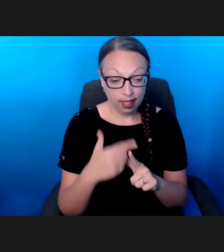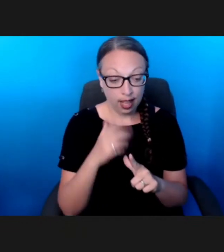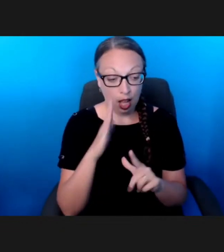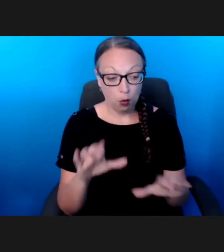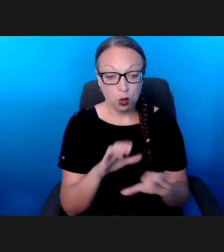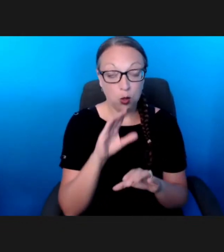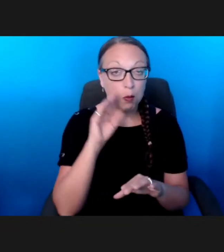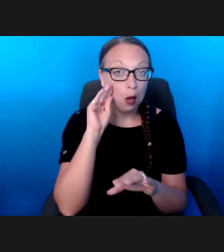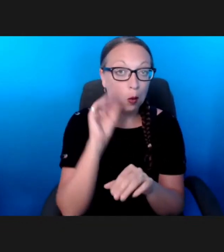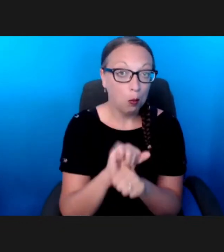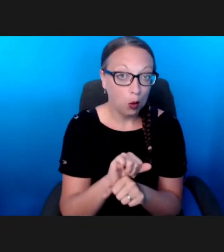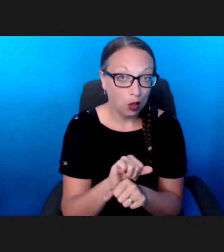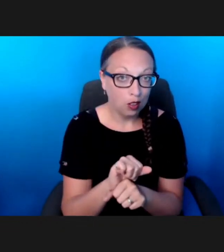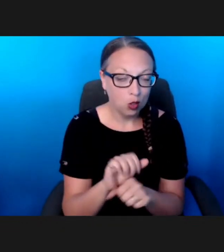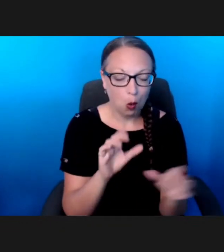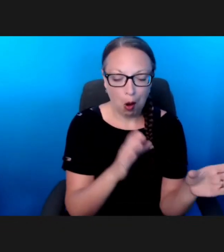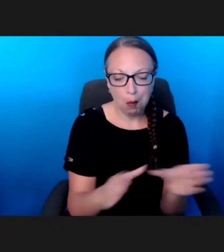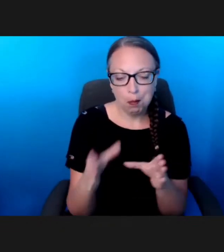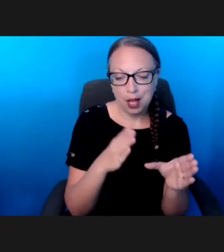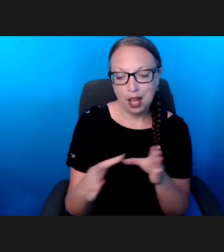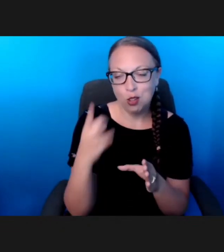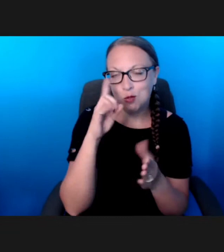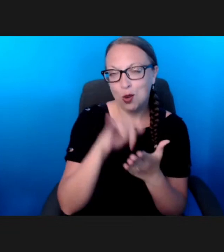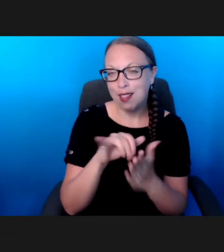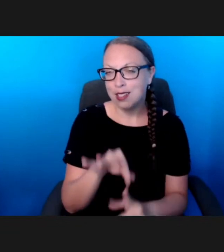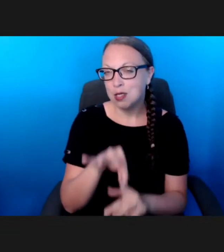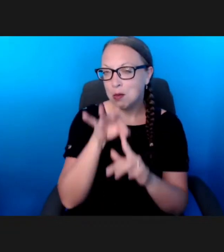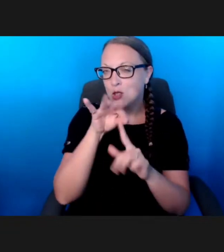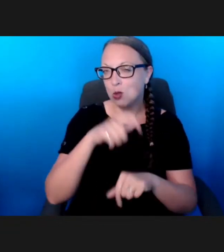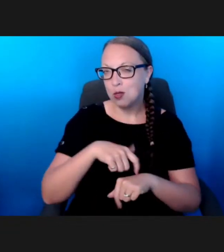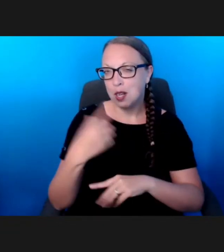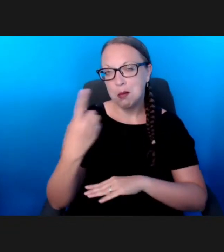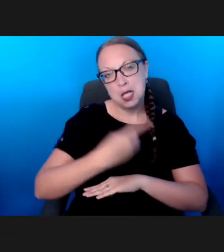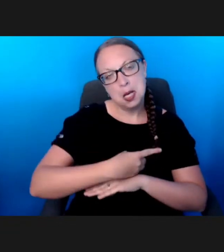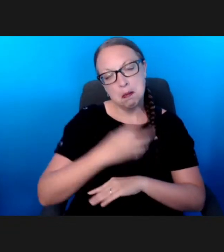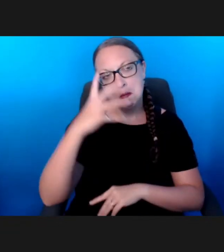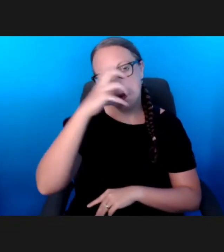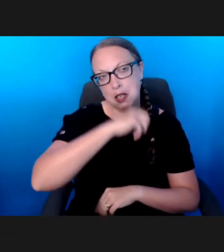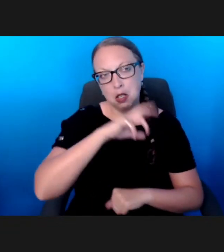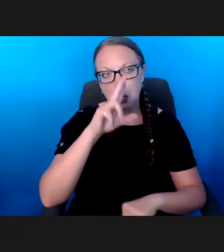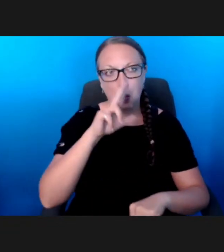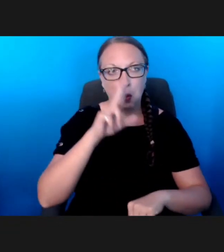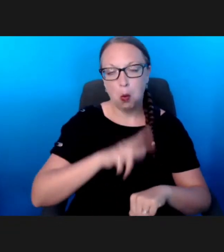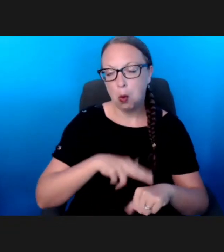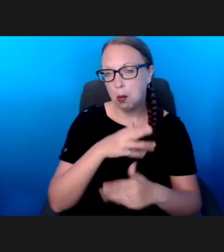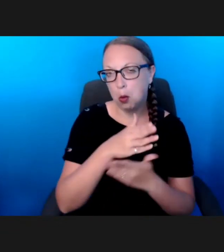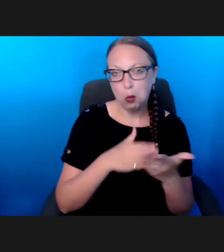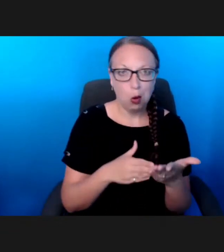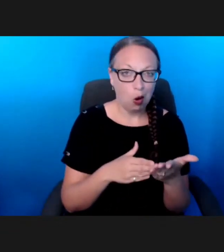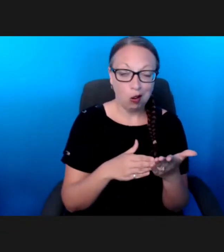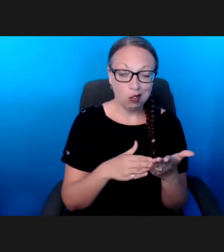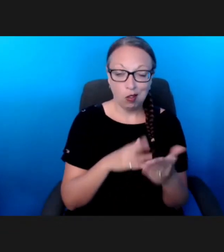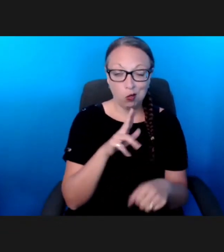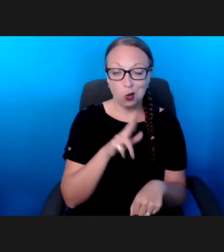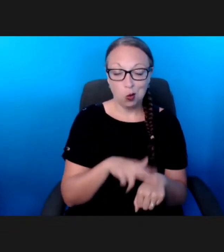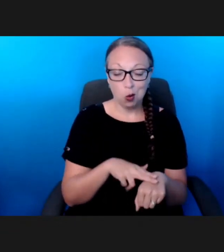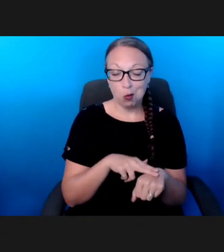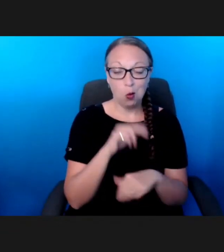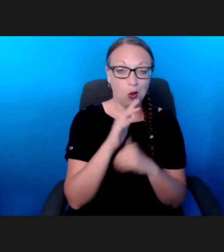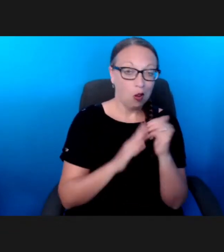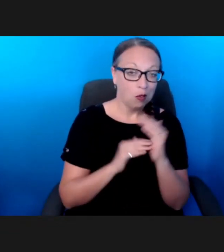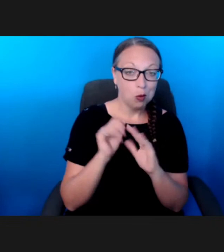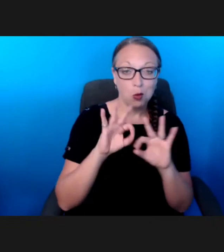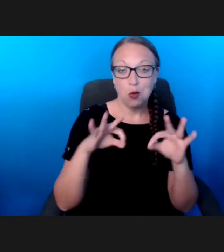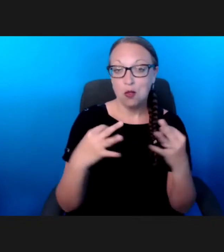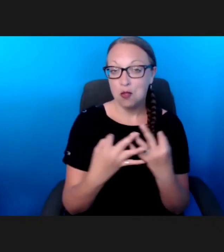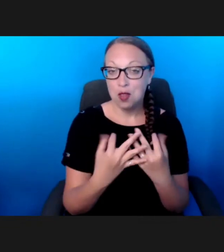special time of day was, I suppose, a pretty normal part of regular, comfortable family life. Every other evening,